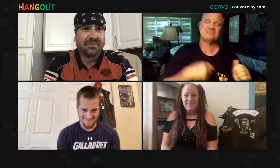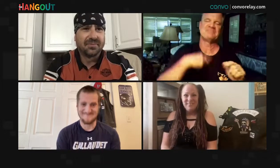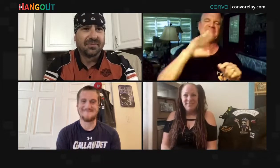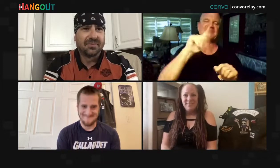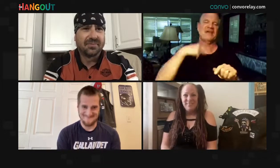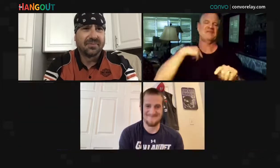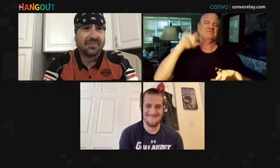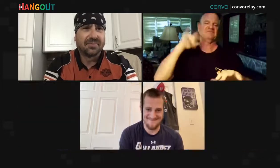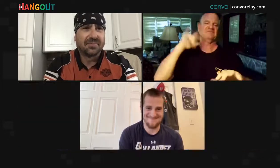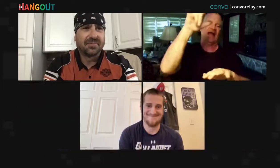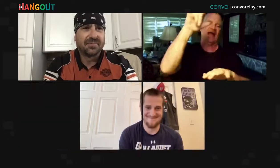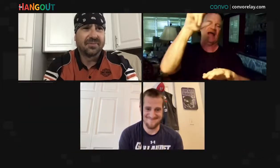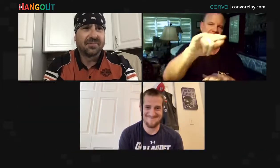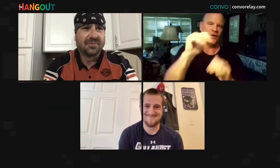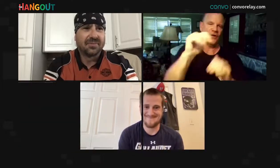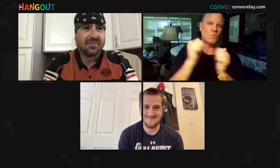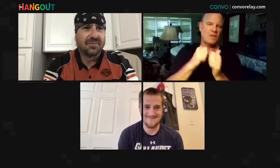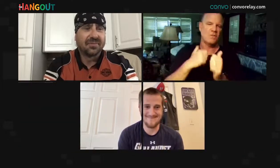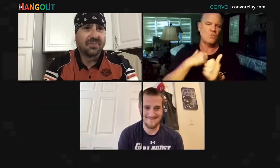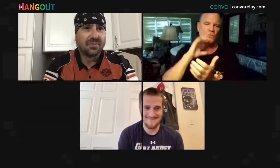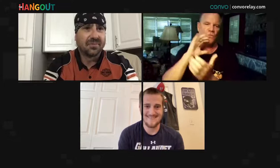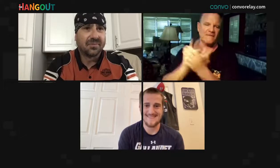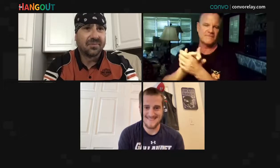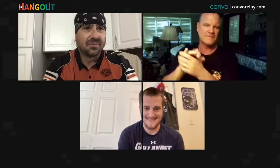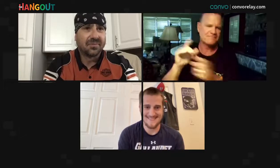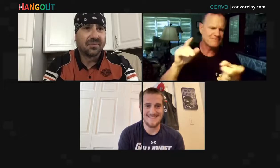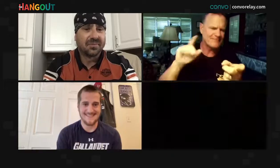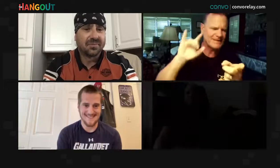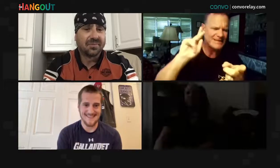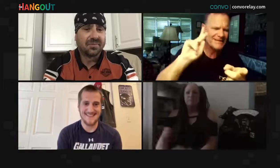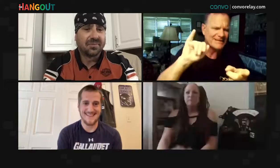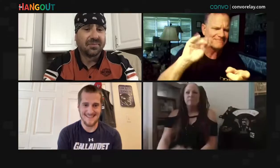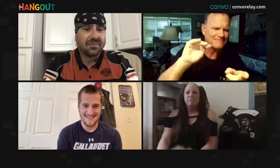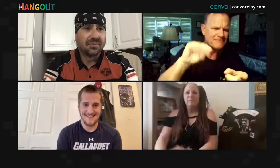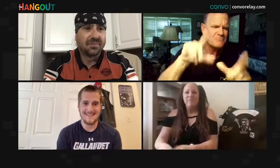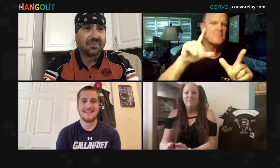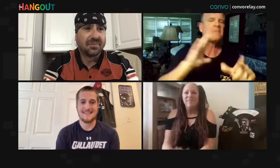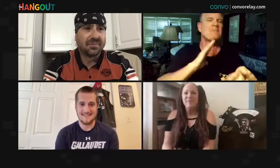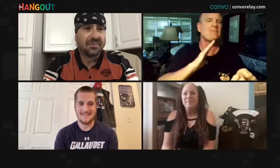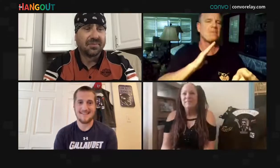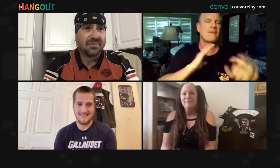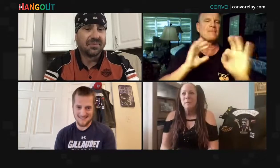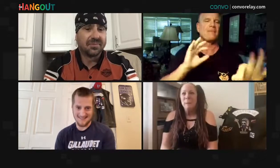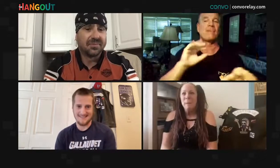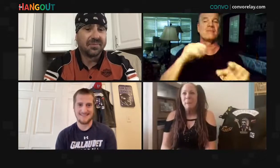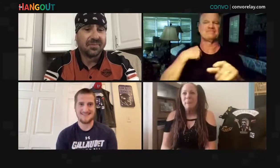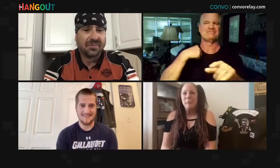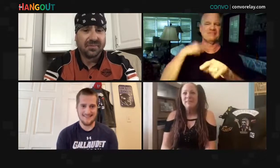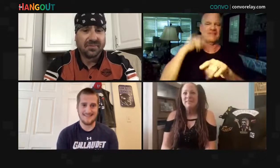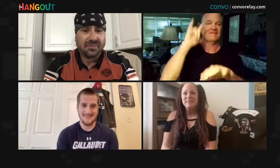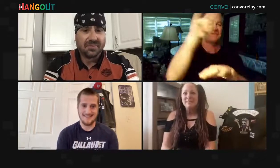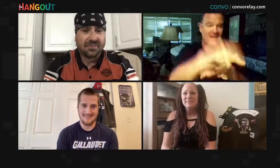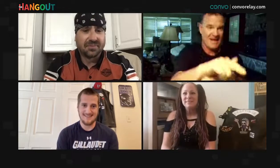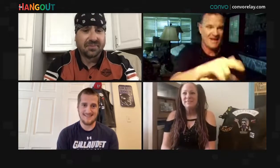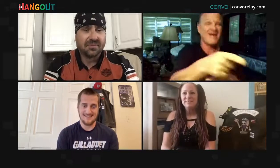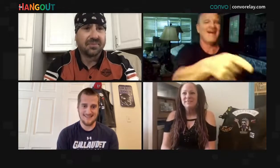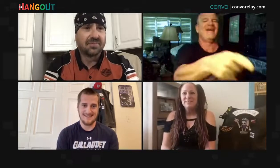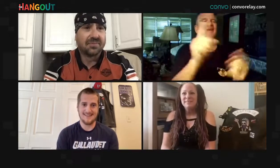actually flew. I didn't end up riding with you guys, but I flew with my wife. All right, Kim, you're back. Good deal. So